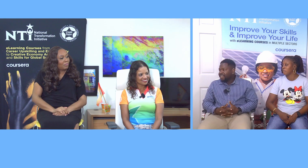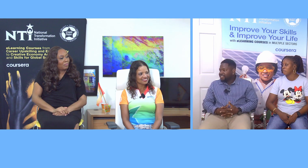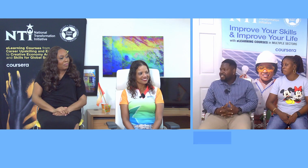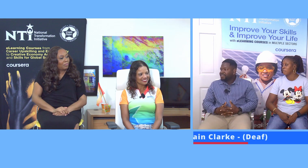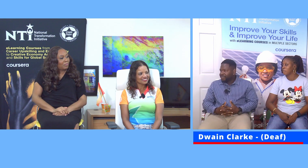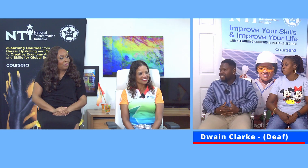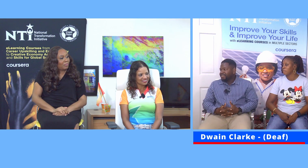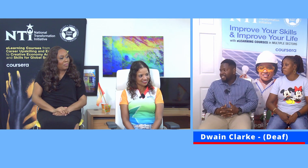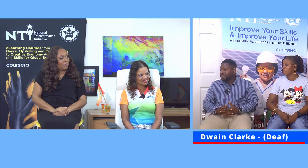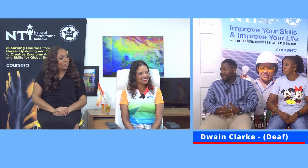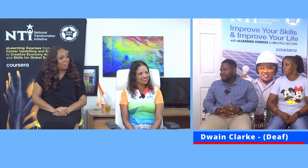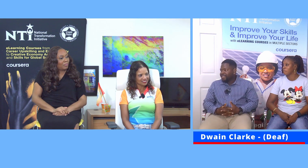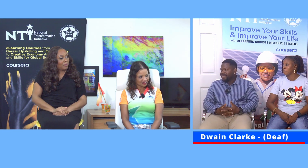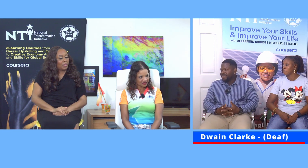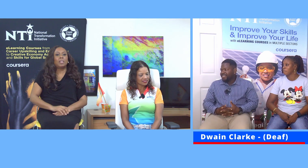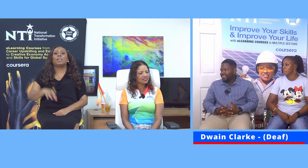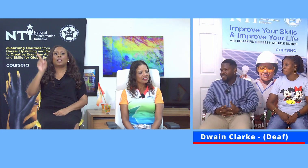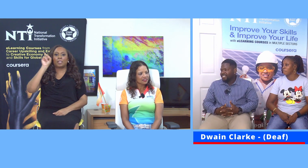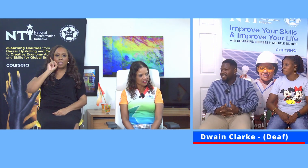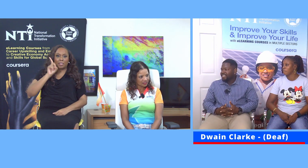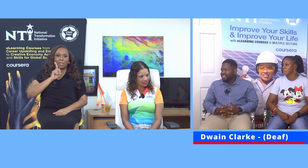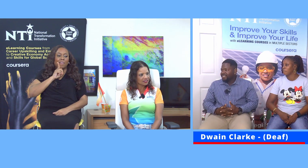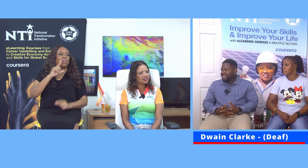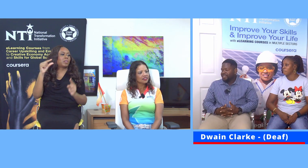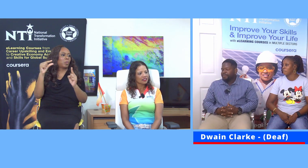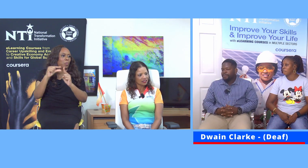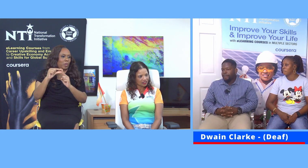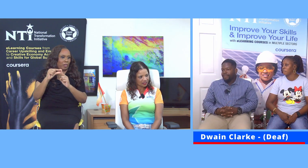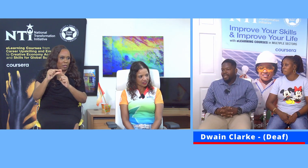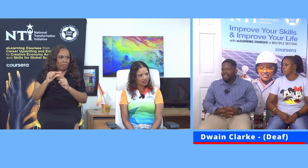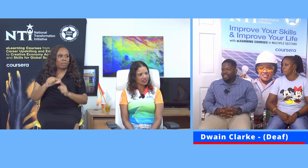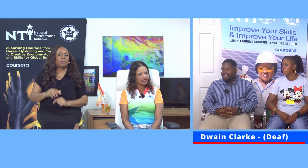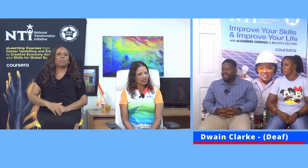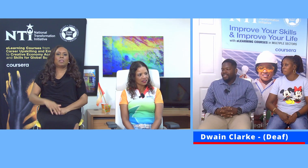Deaf is the actually word to describe the hearing loss.